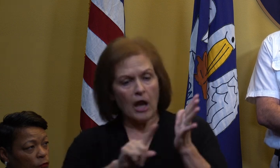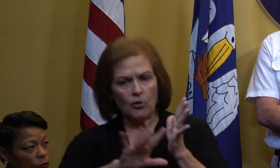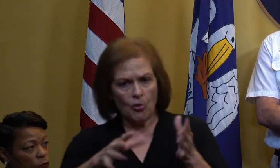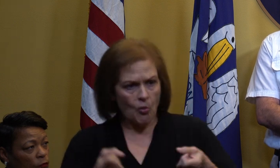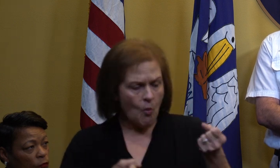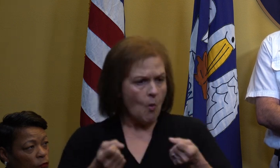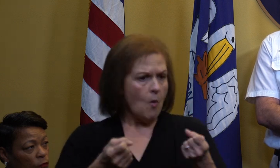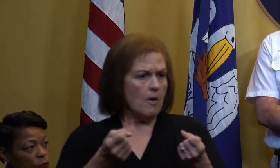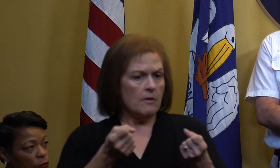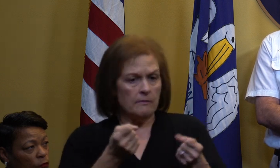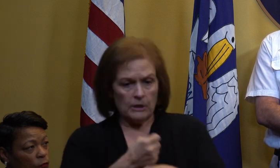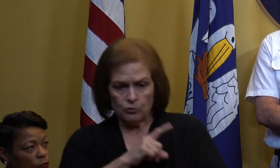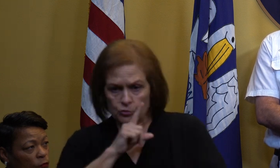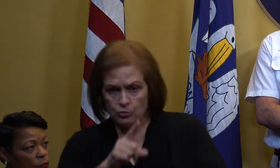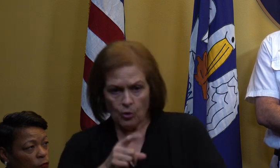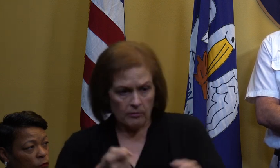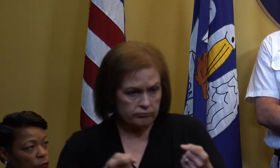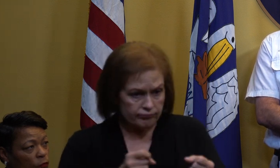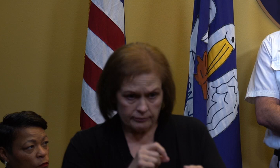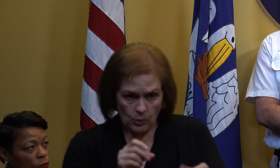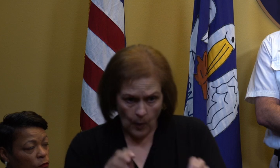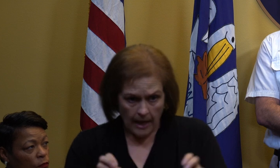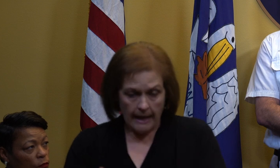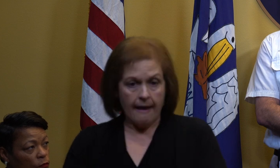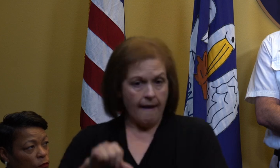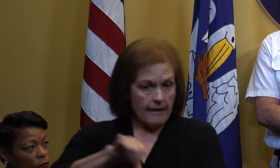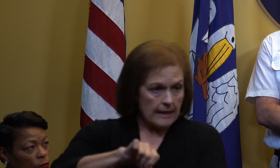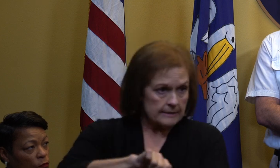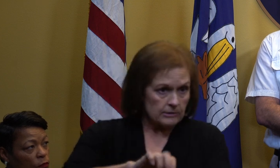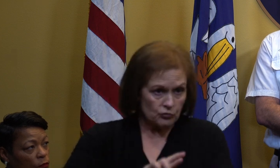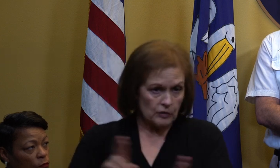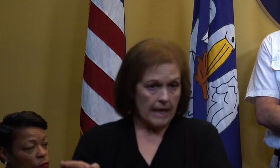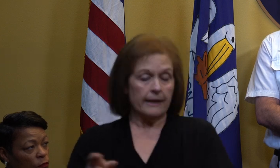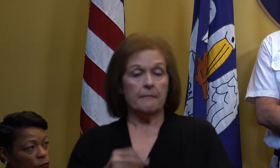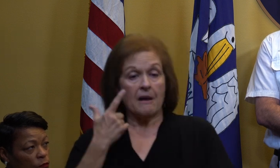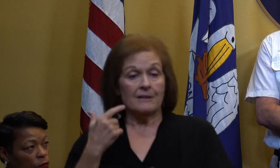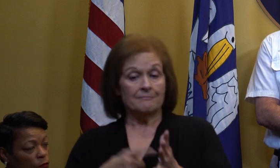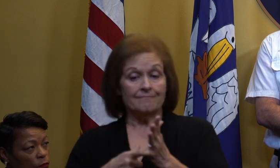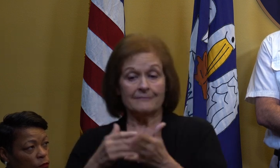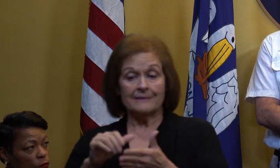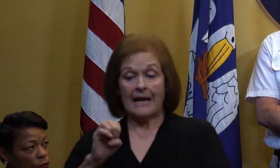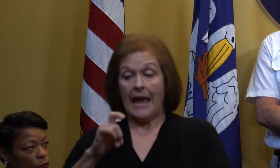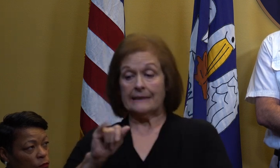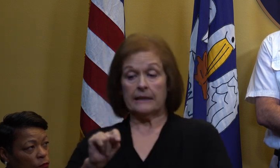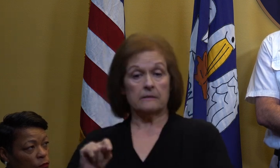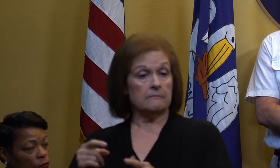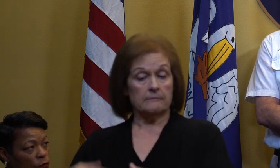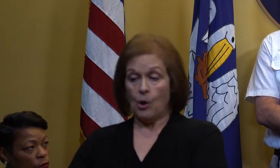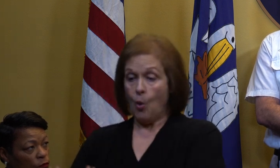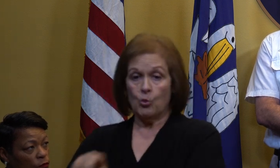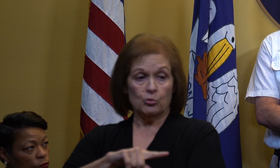reliable transportation. And your vehicle must have gas. Along the contraflow routes, a lot of the exits are closed. So,